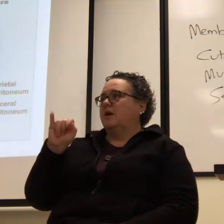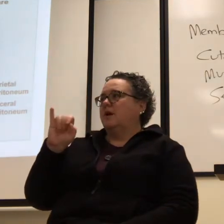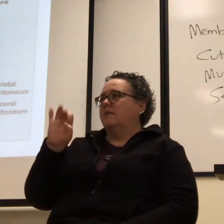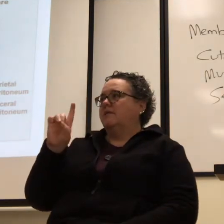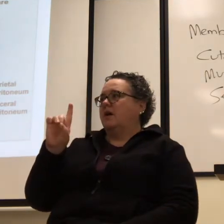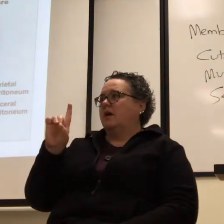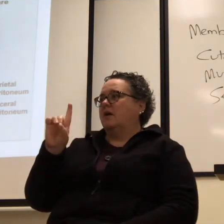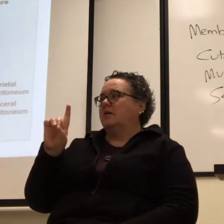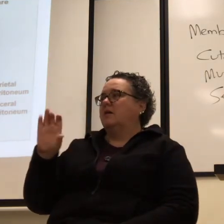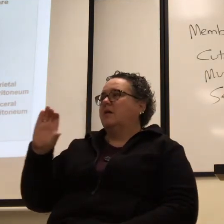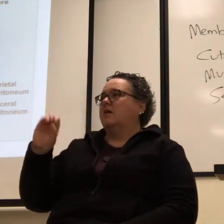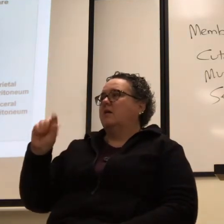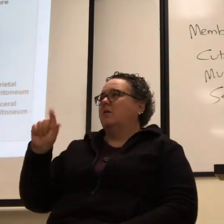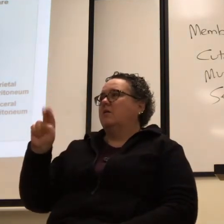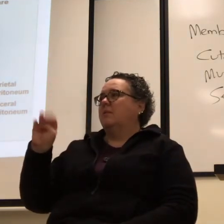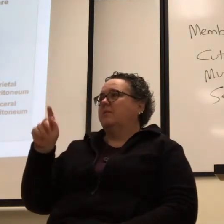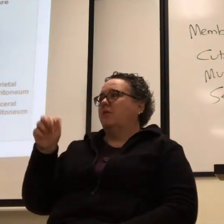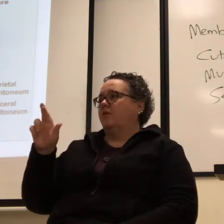columnar.